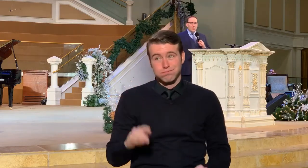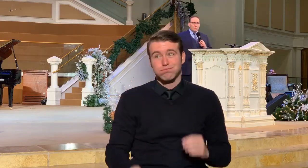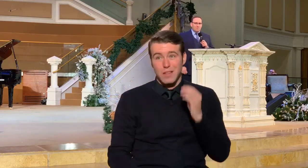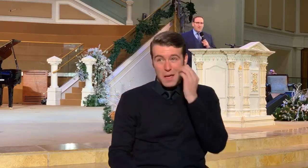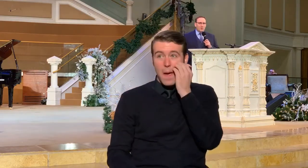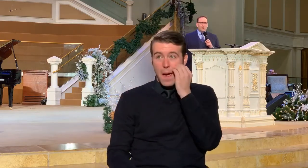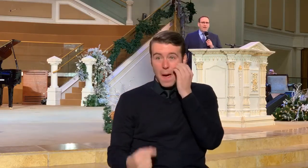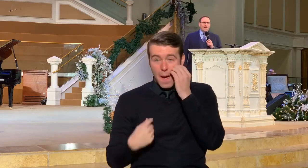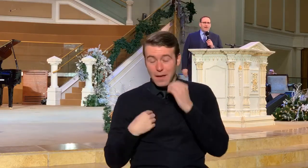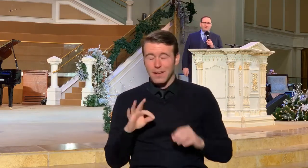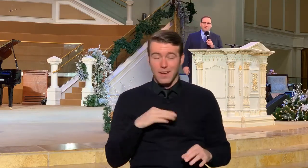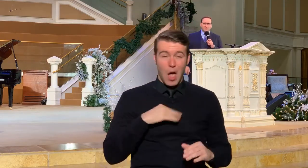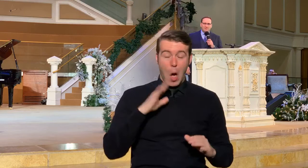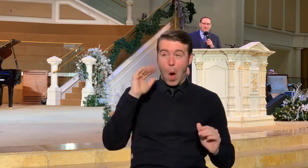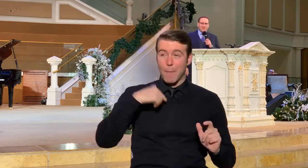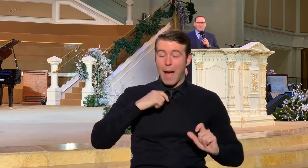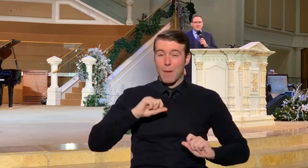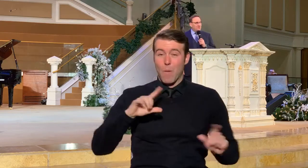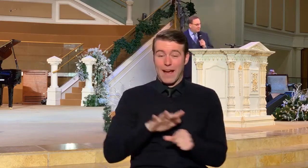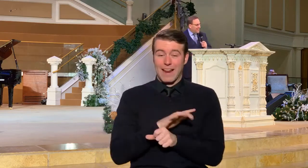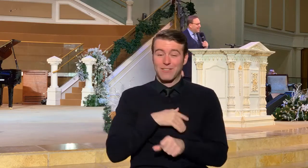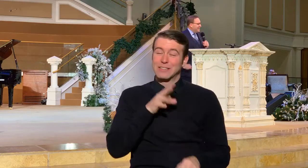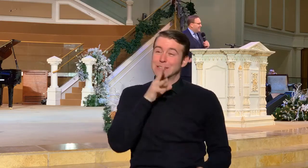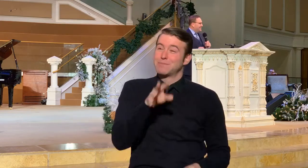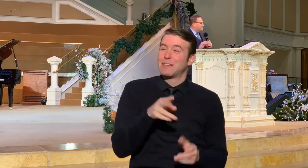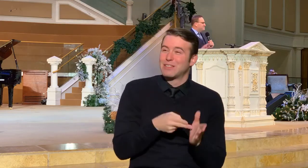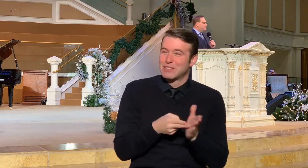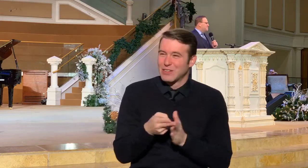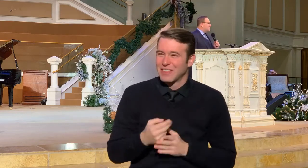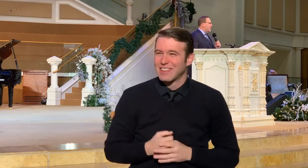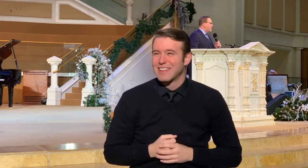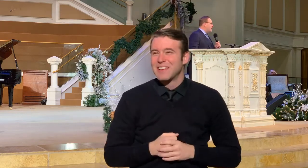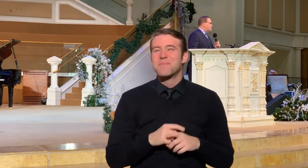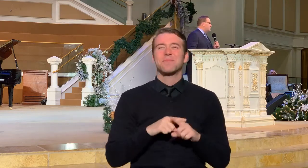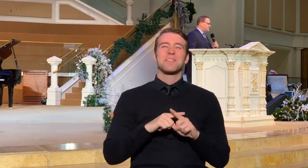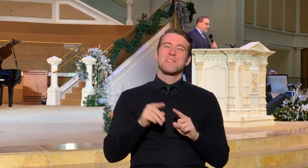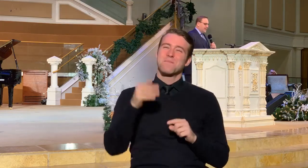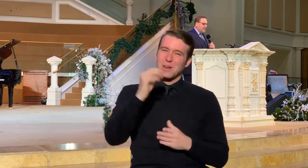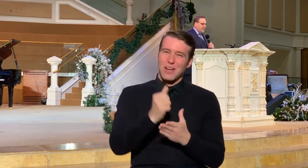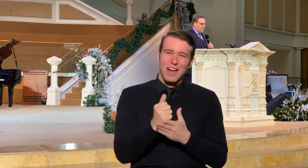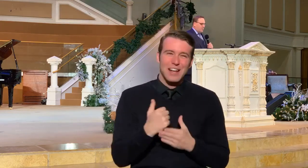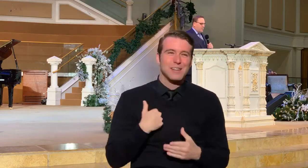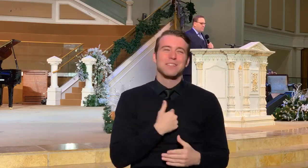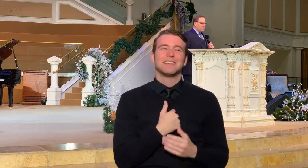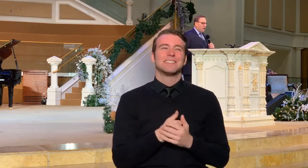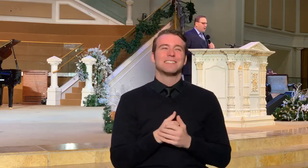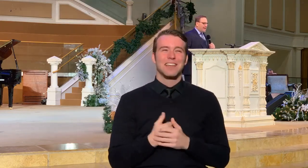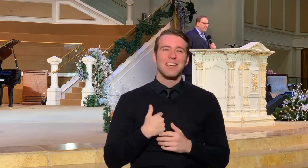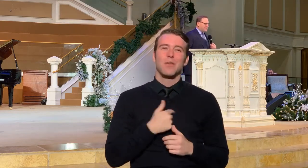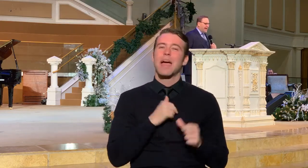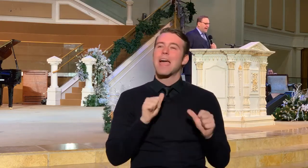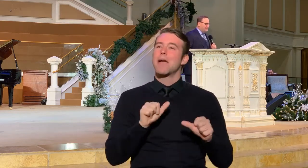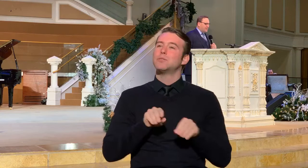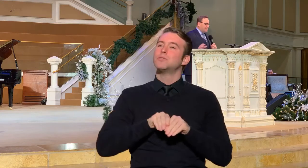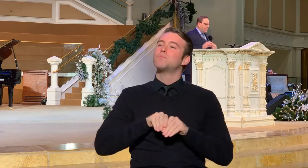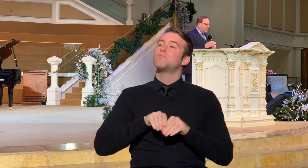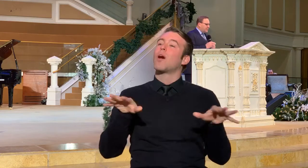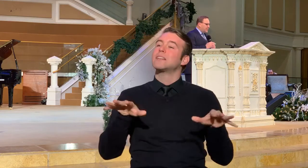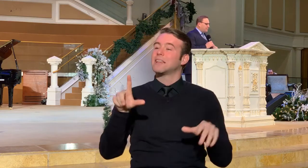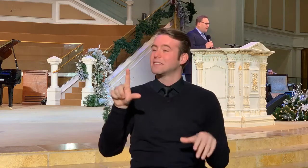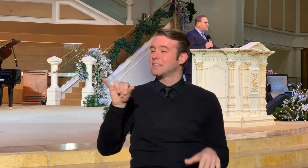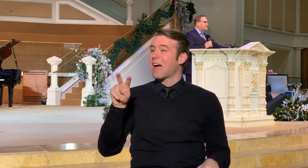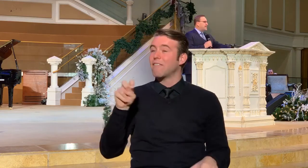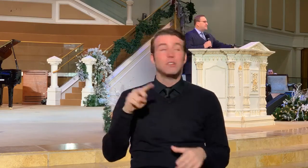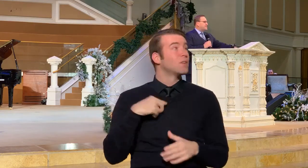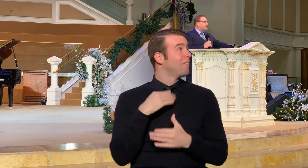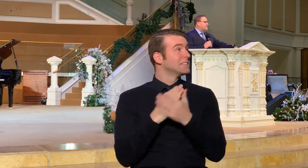You just hope that you're awake enough to speak the truth. But God helped us, and we were able to broadcast live. So here's a